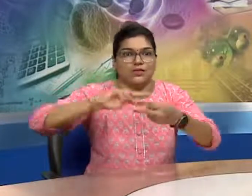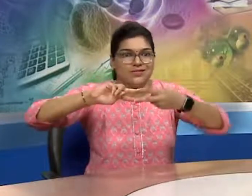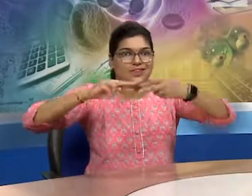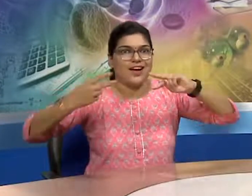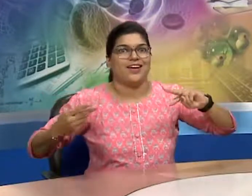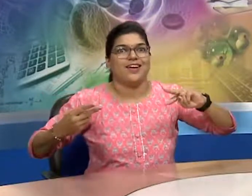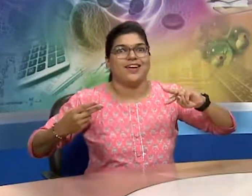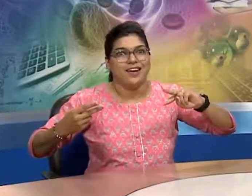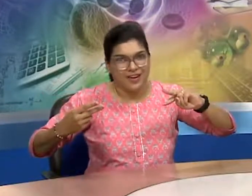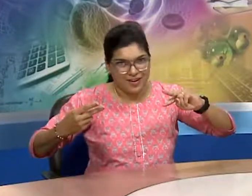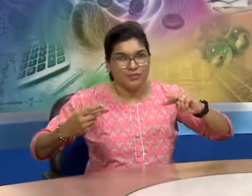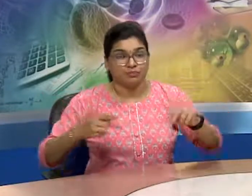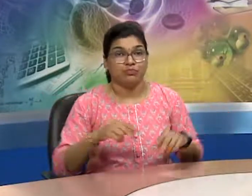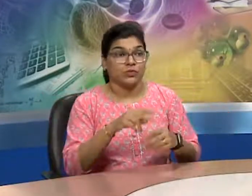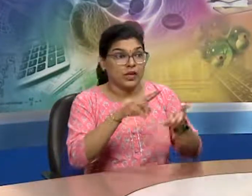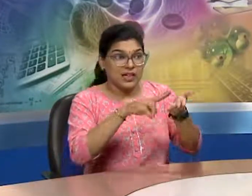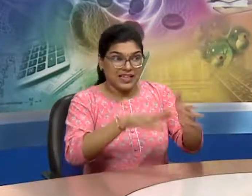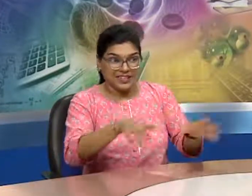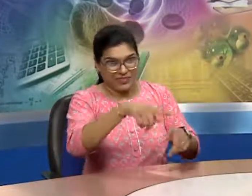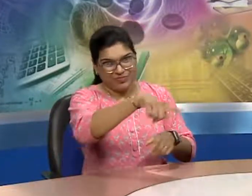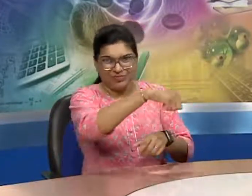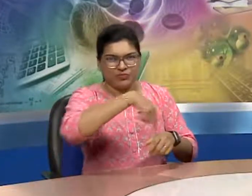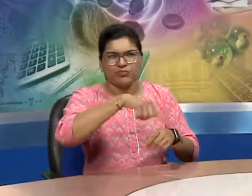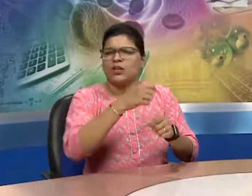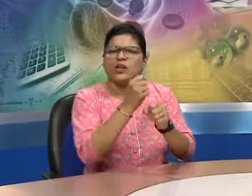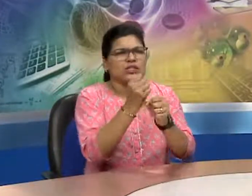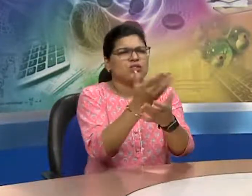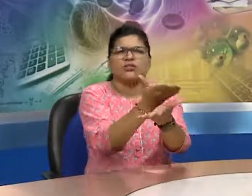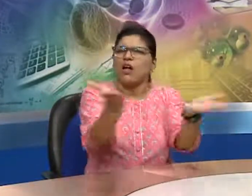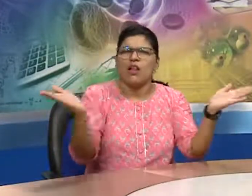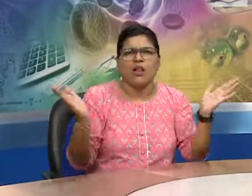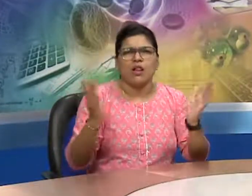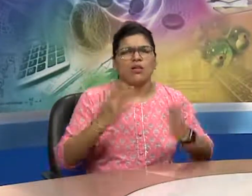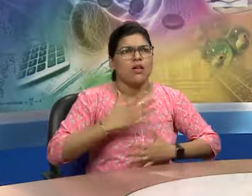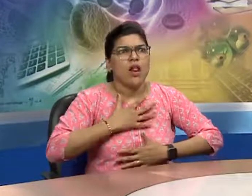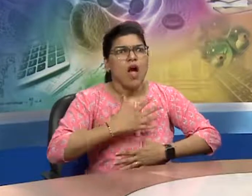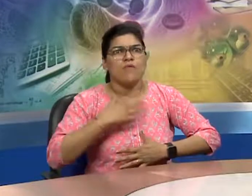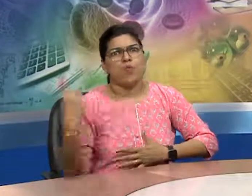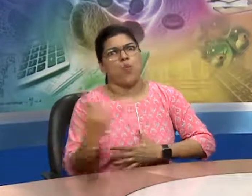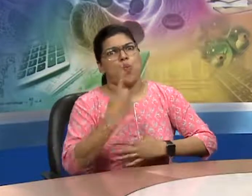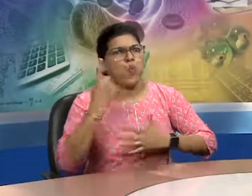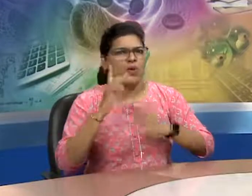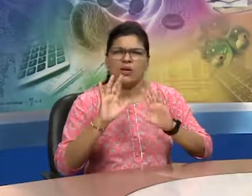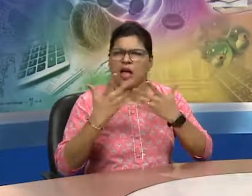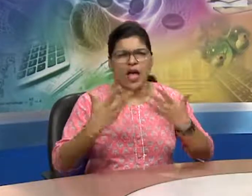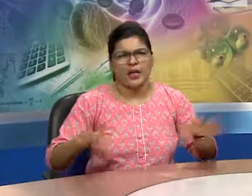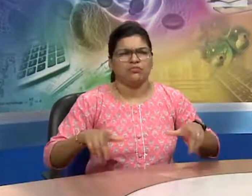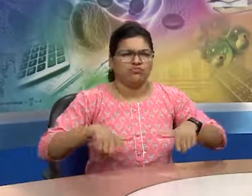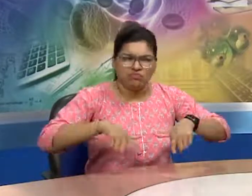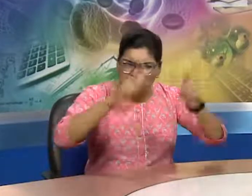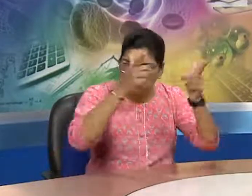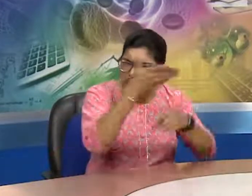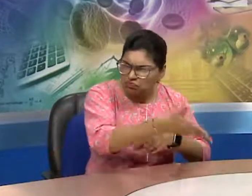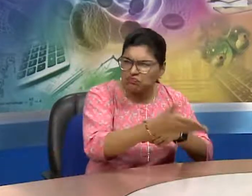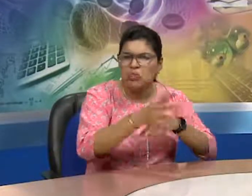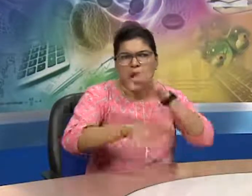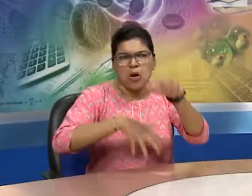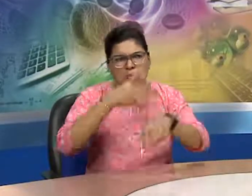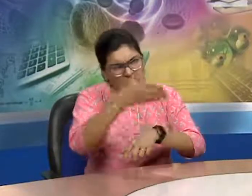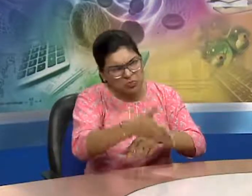mutated organism which we get may have some other genes, or you can